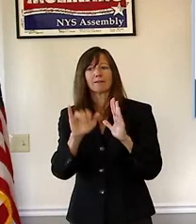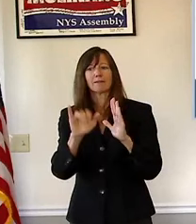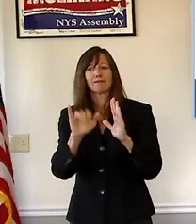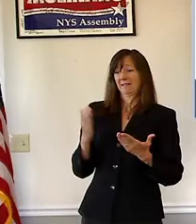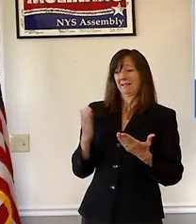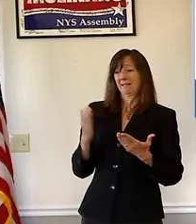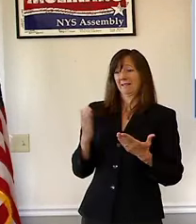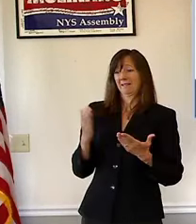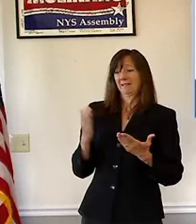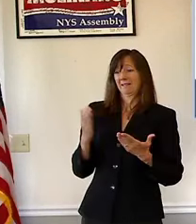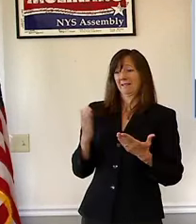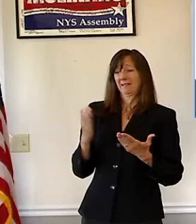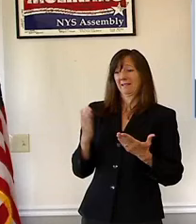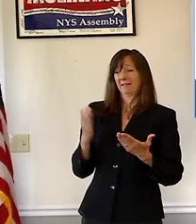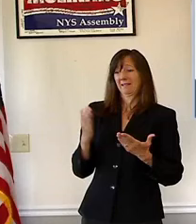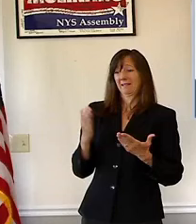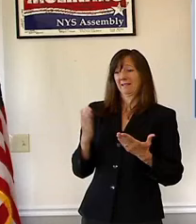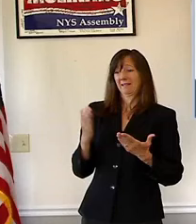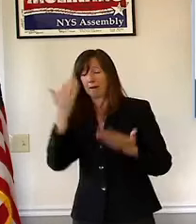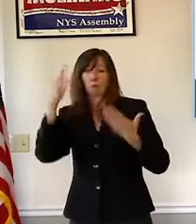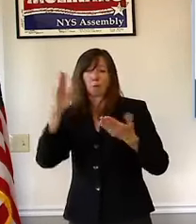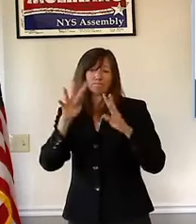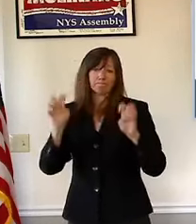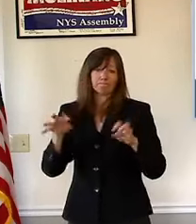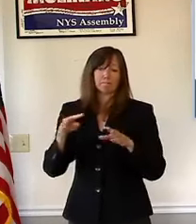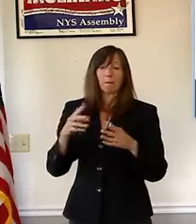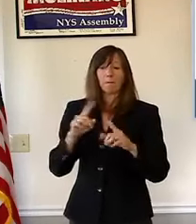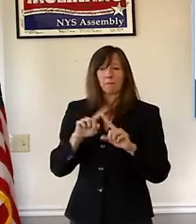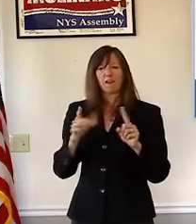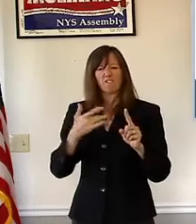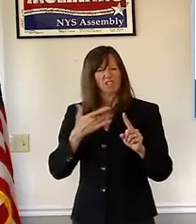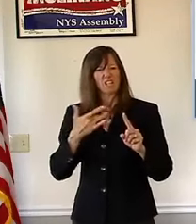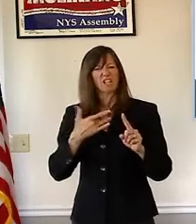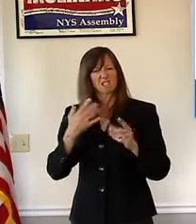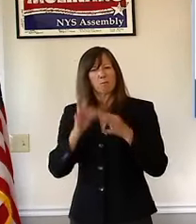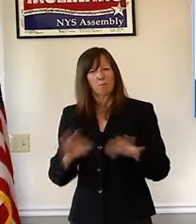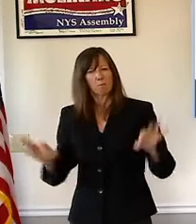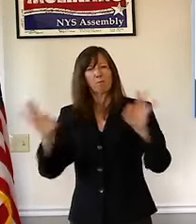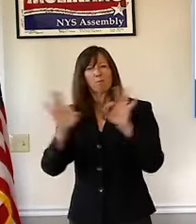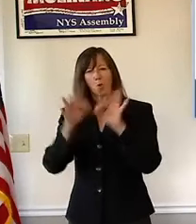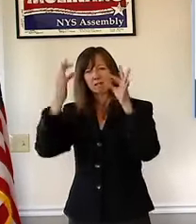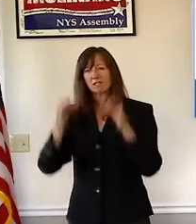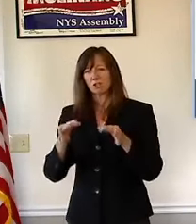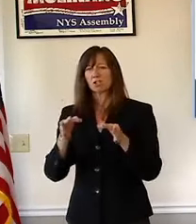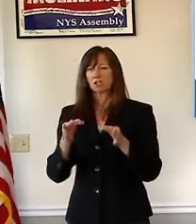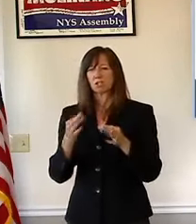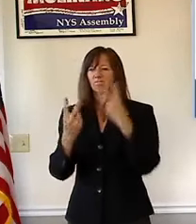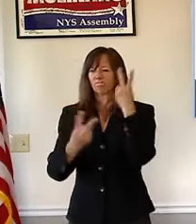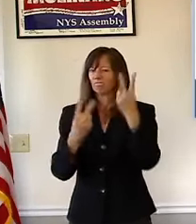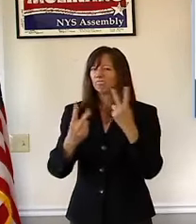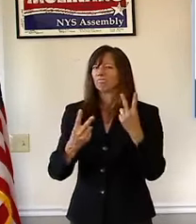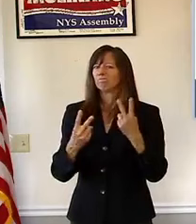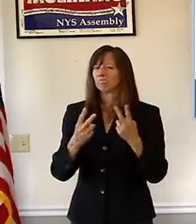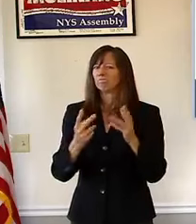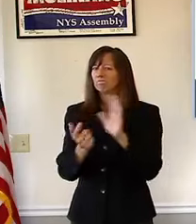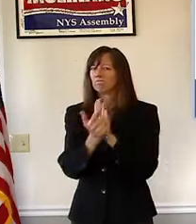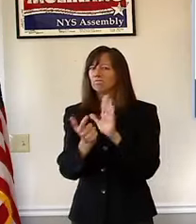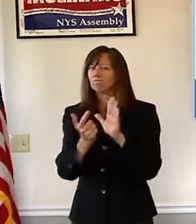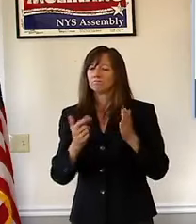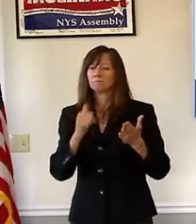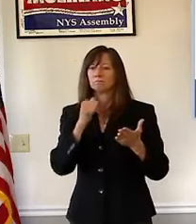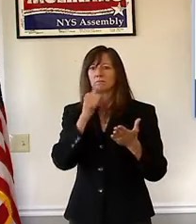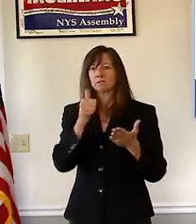it was had a part to play in terms of making sure that, you know, the virus was